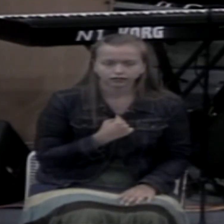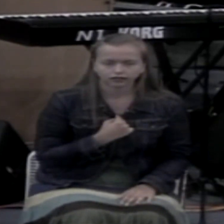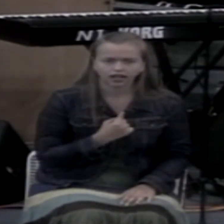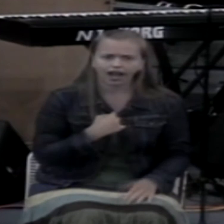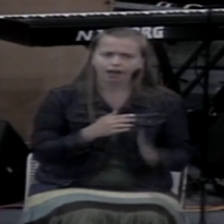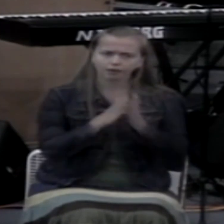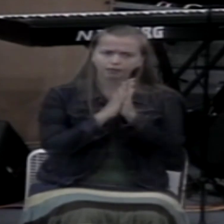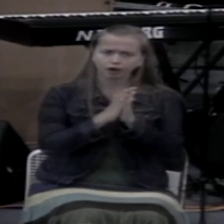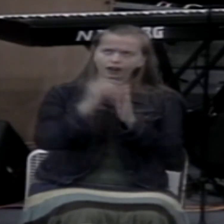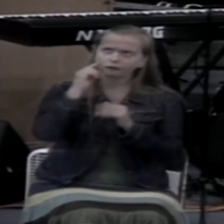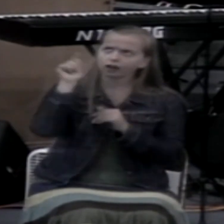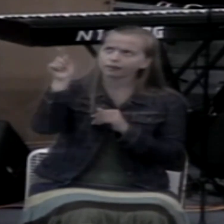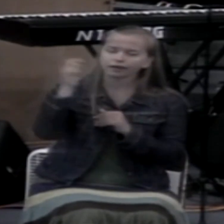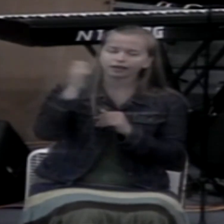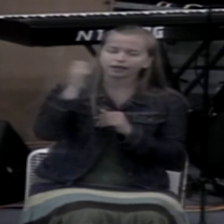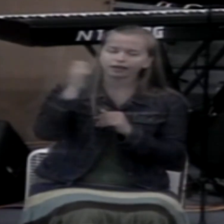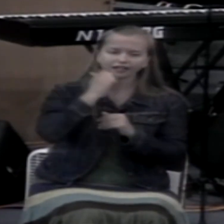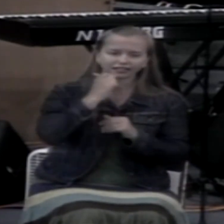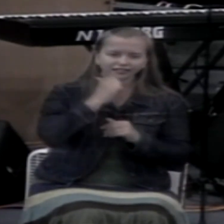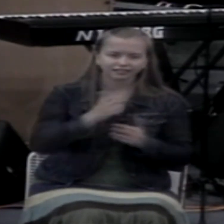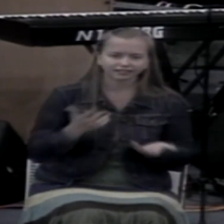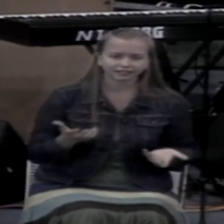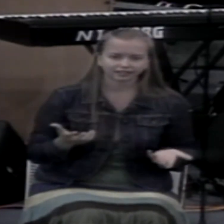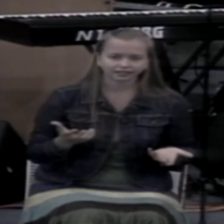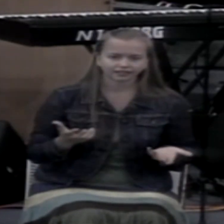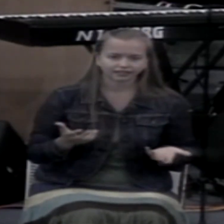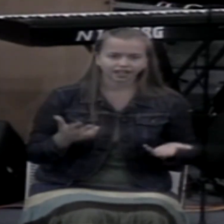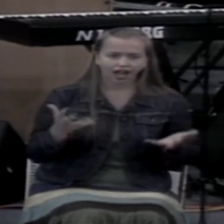In the days of the flood,